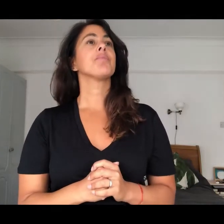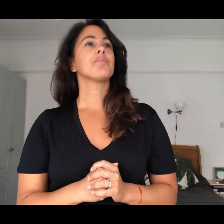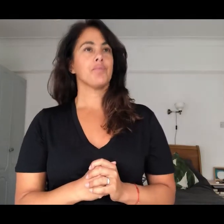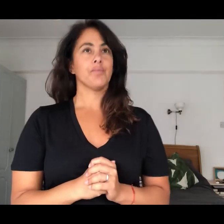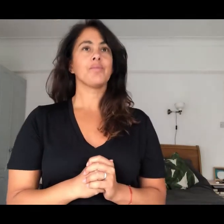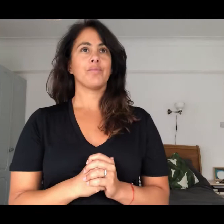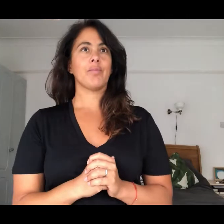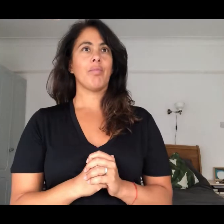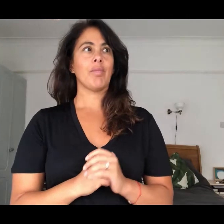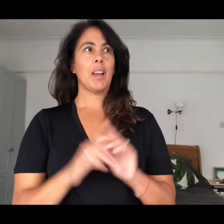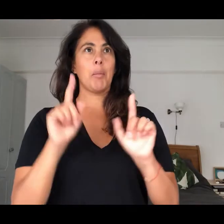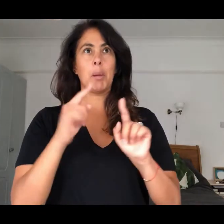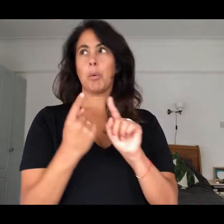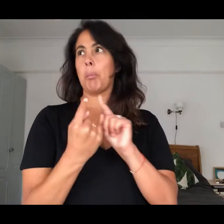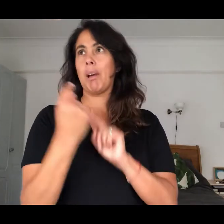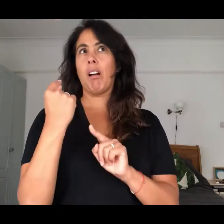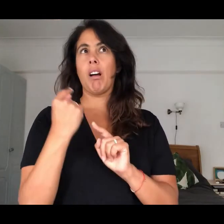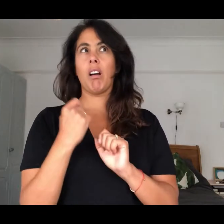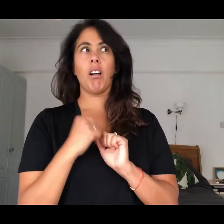it just isn't good enough.